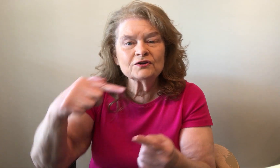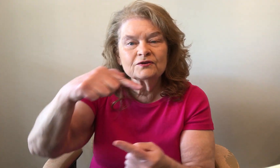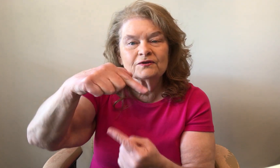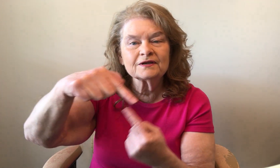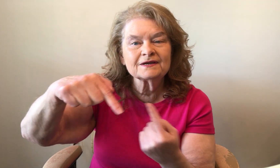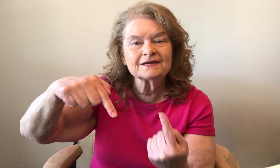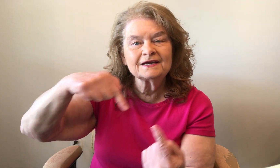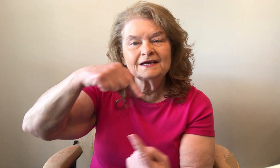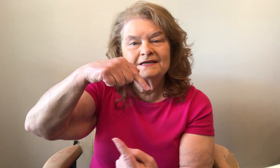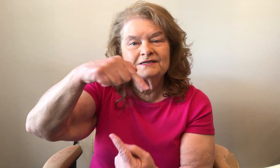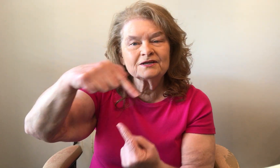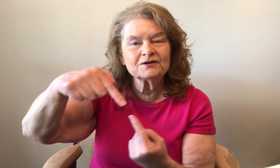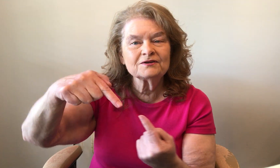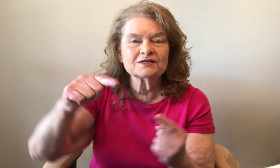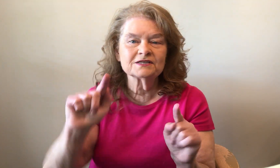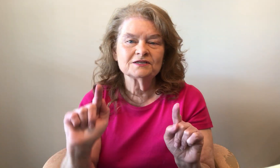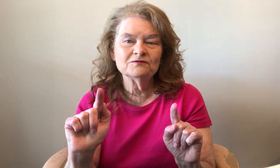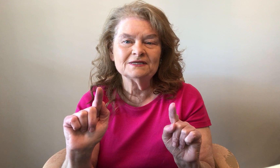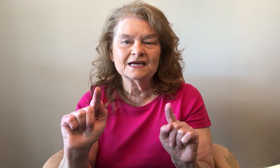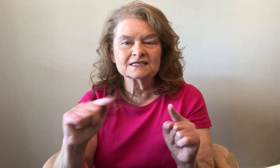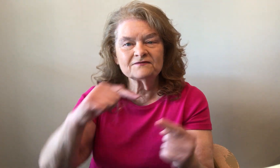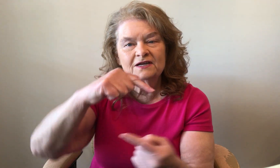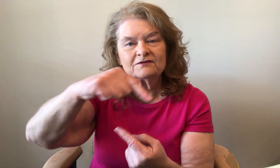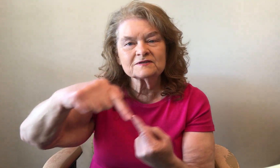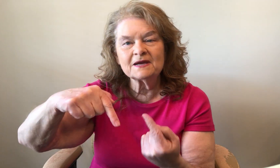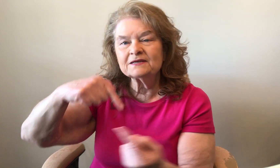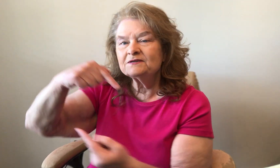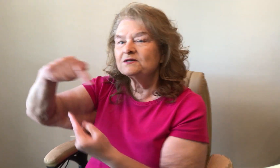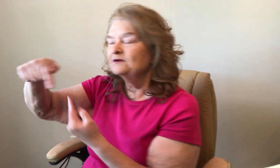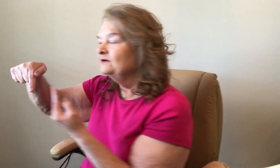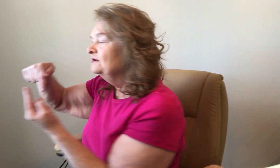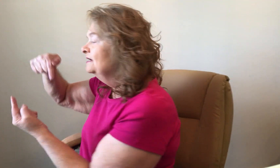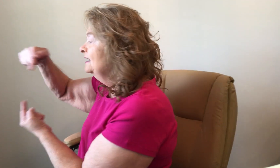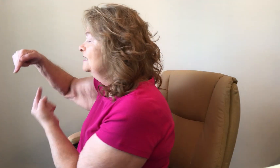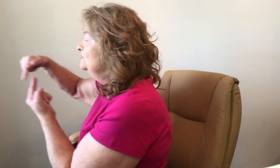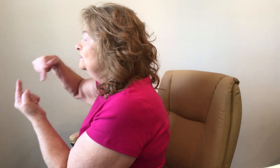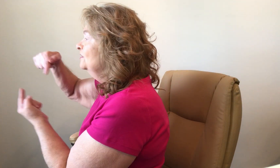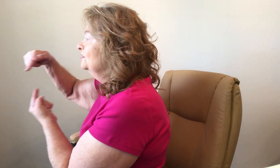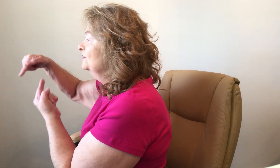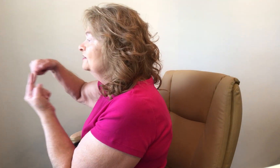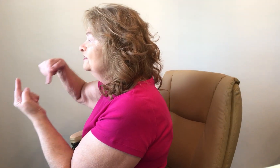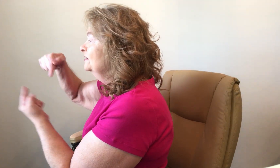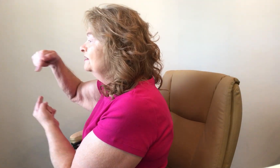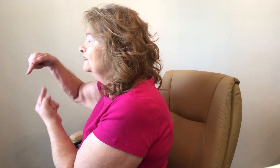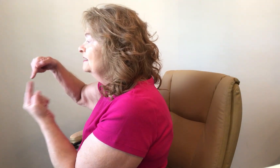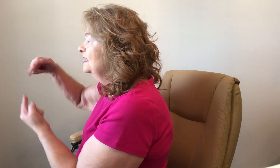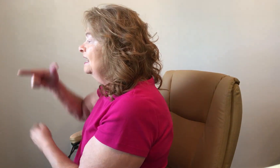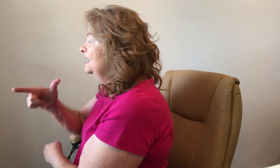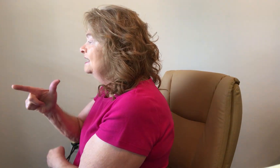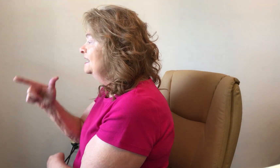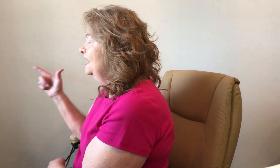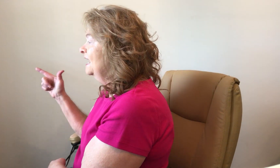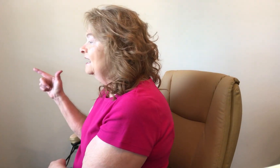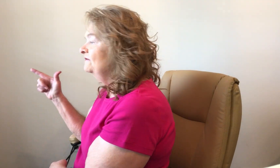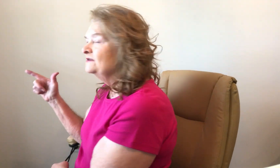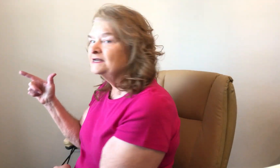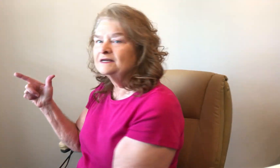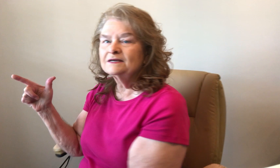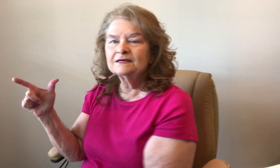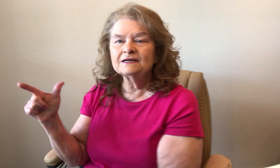Turn, turn, just the 2 index fingers making a circle. Turn left,